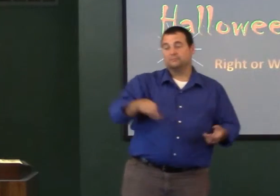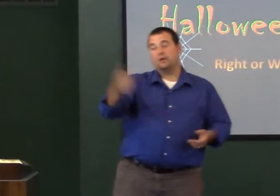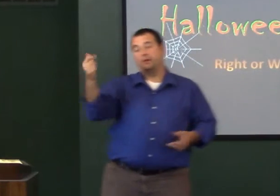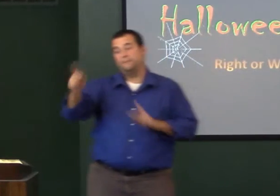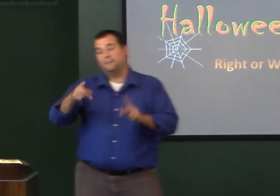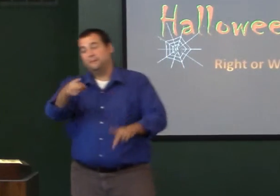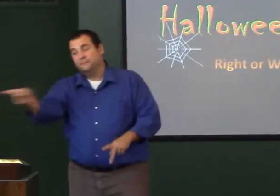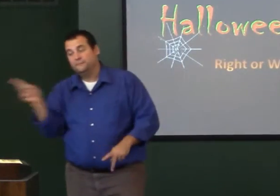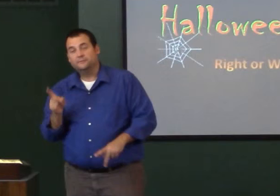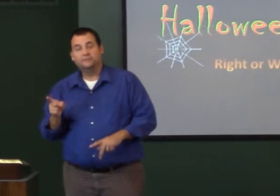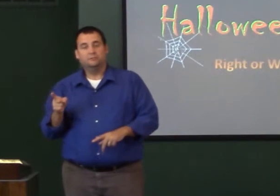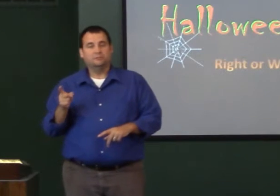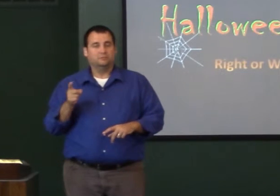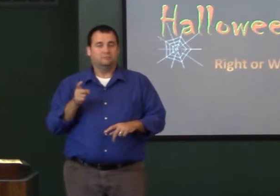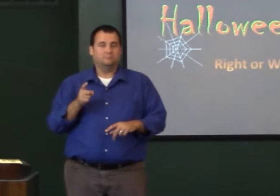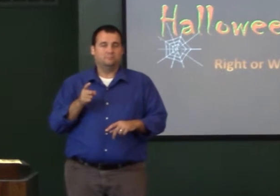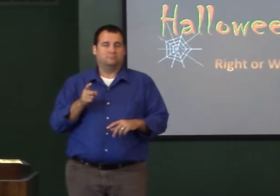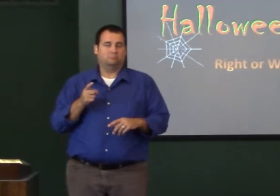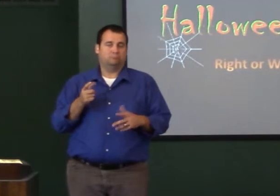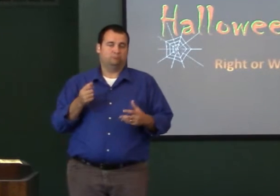ahead. Other people